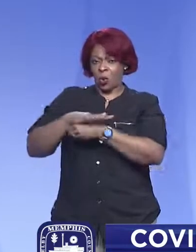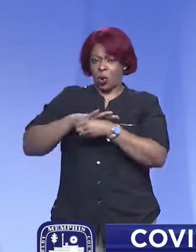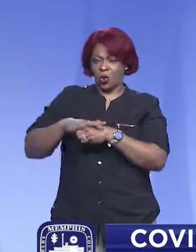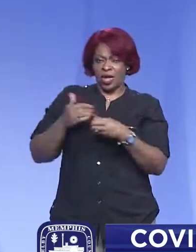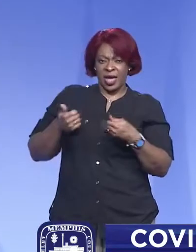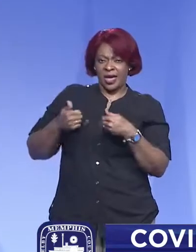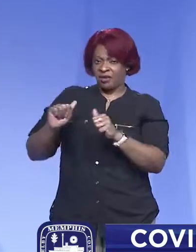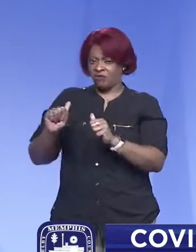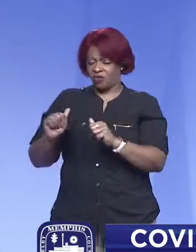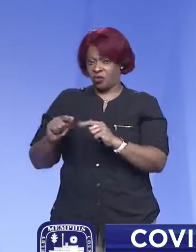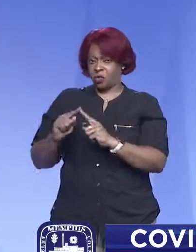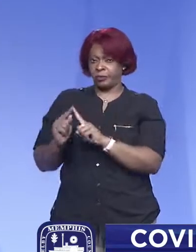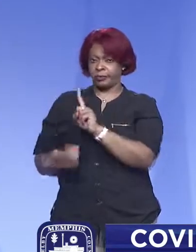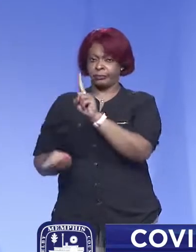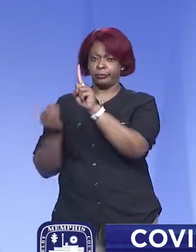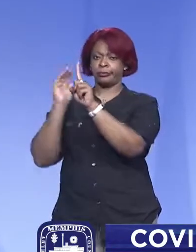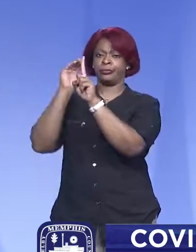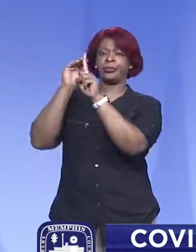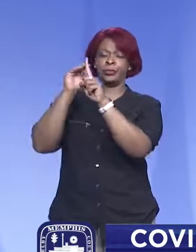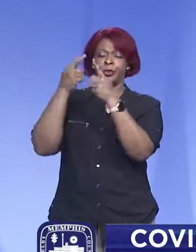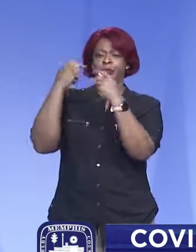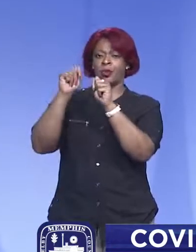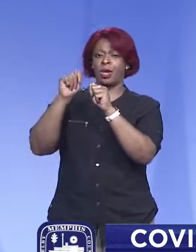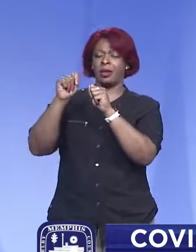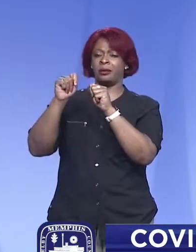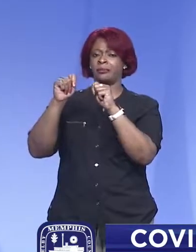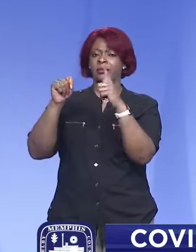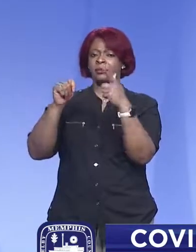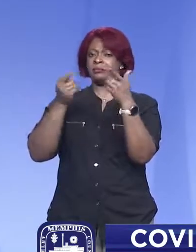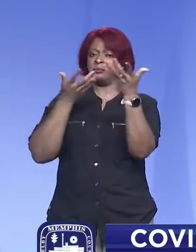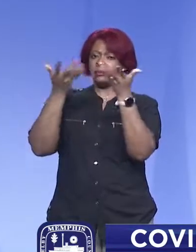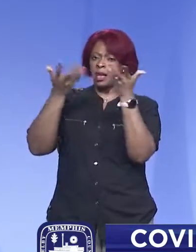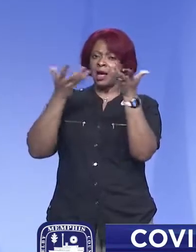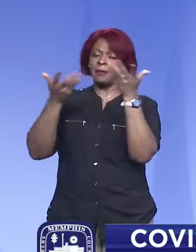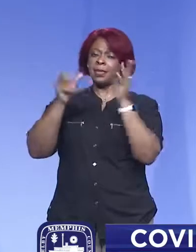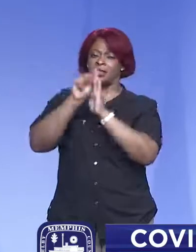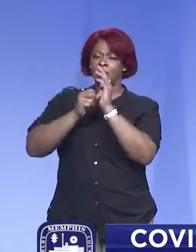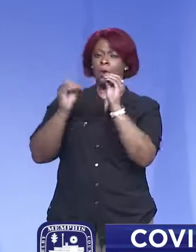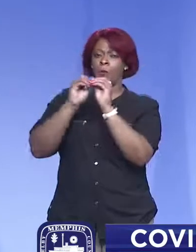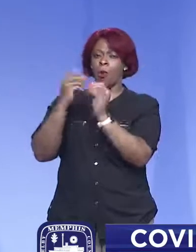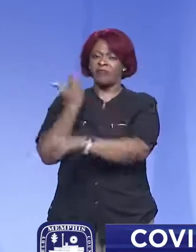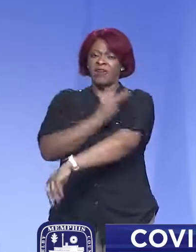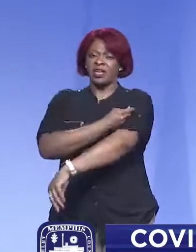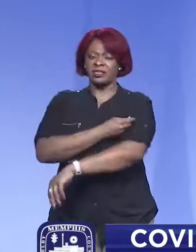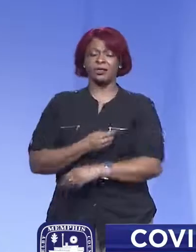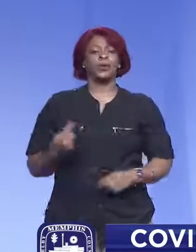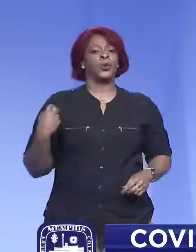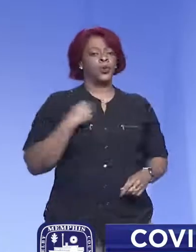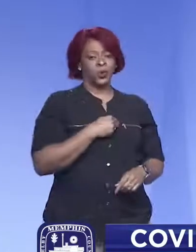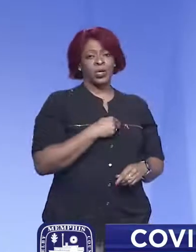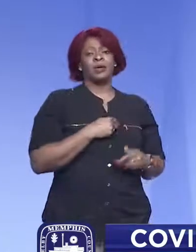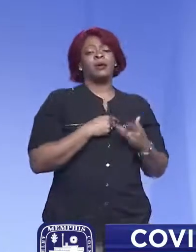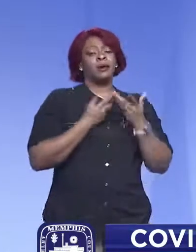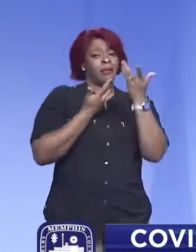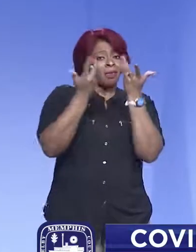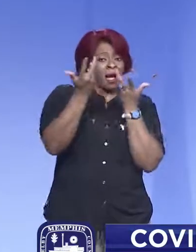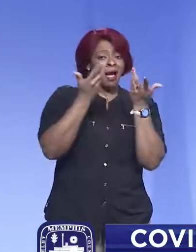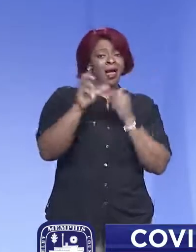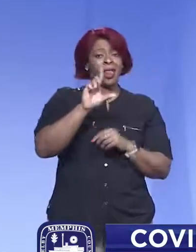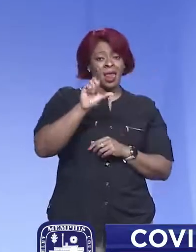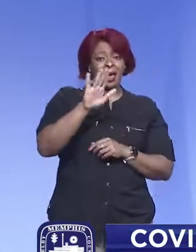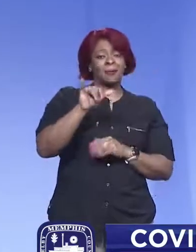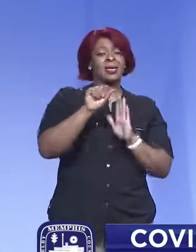effort to try to lobby the state for more doses? We certainly lobby the state for